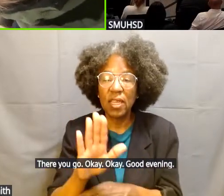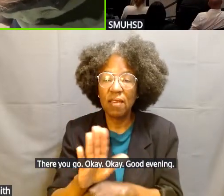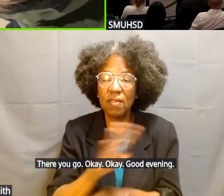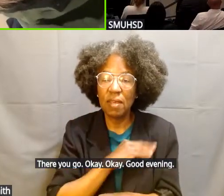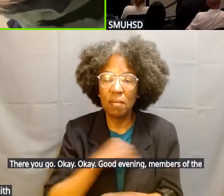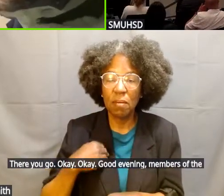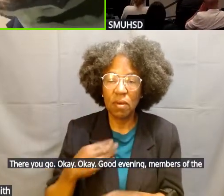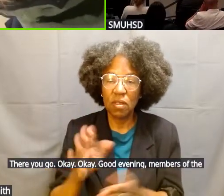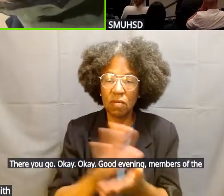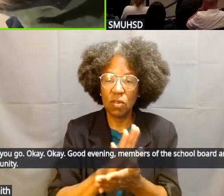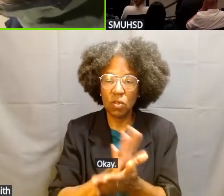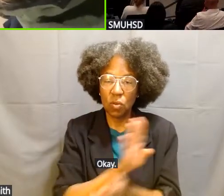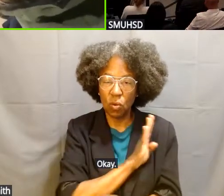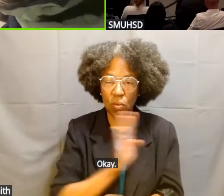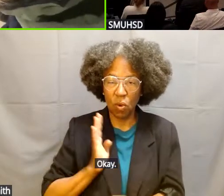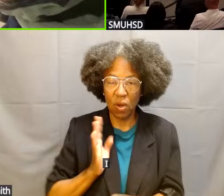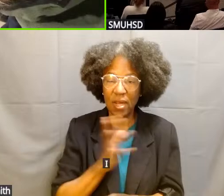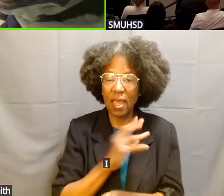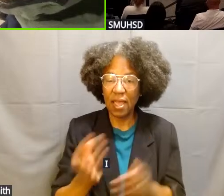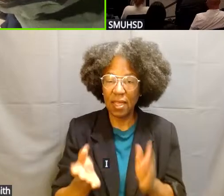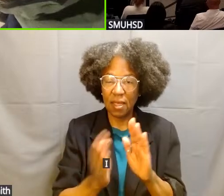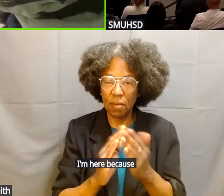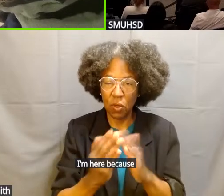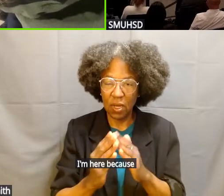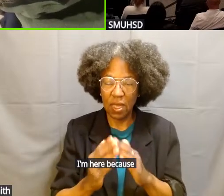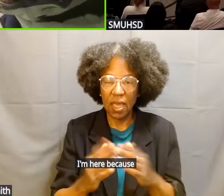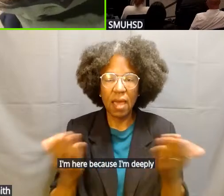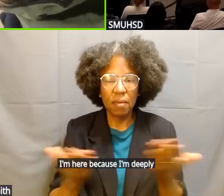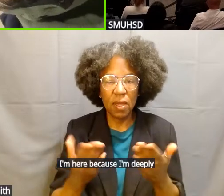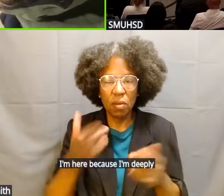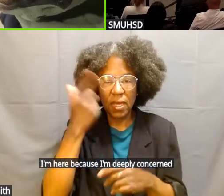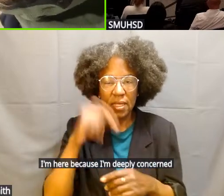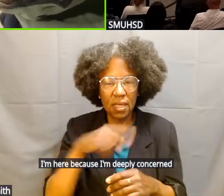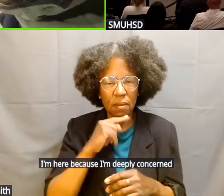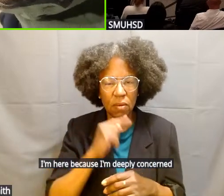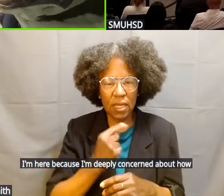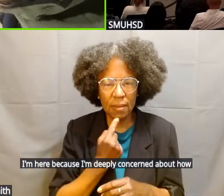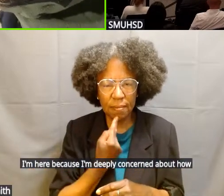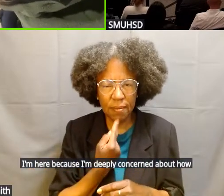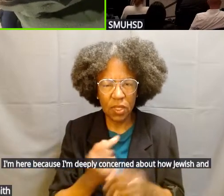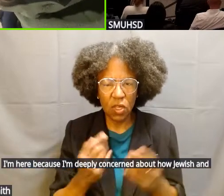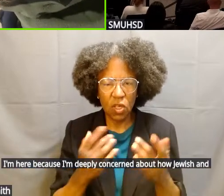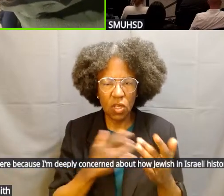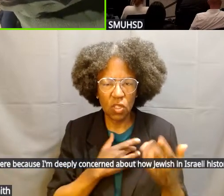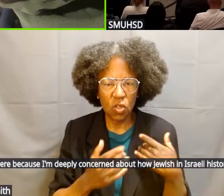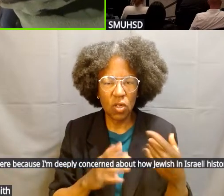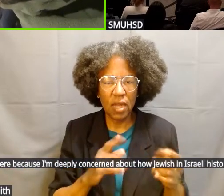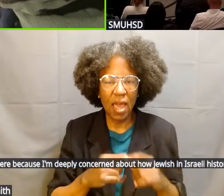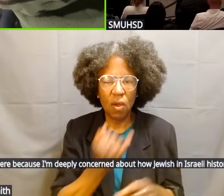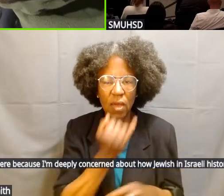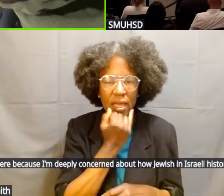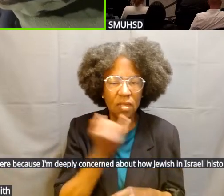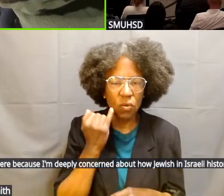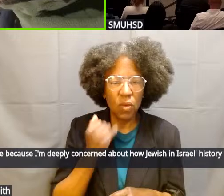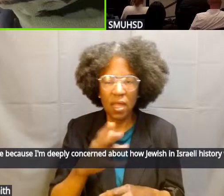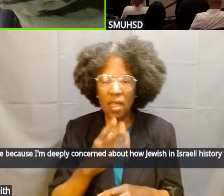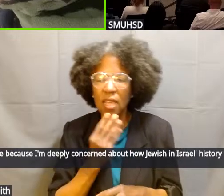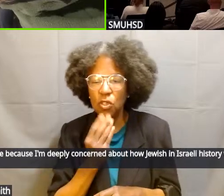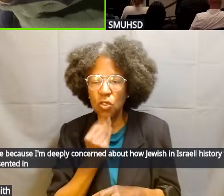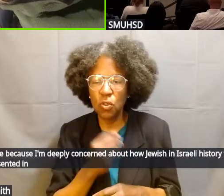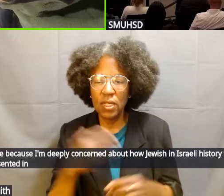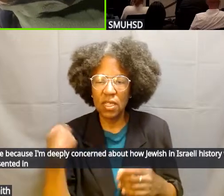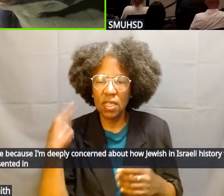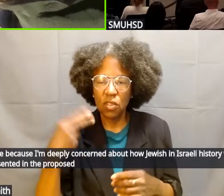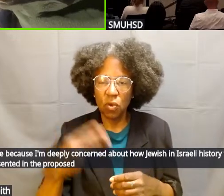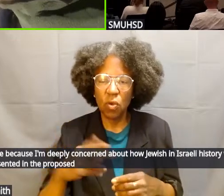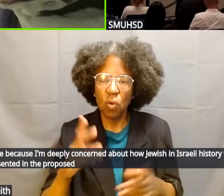and community. I'm here because I'm deeply concerned about how Jewish and Israeli history will be presented in the proposed ethnic